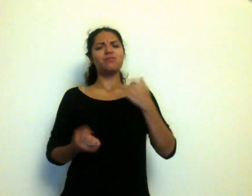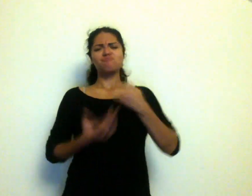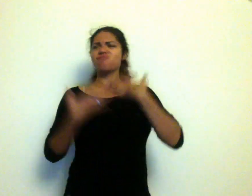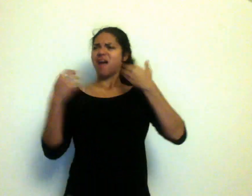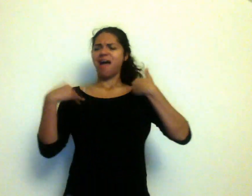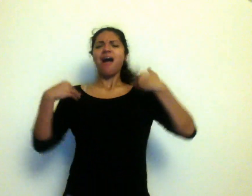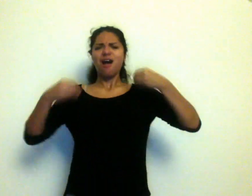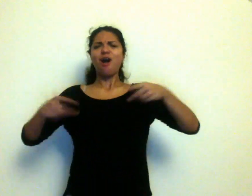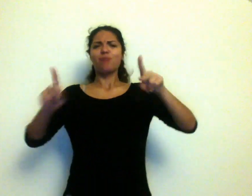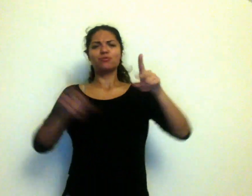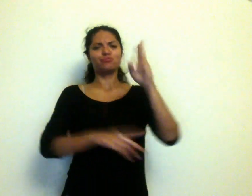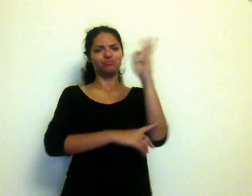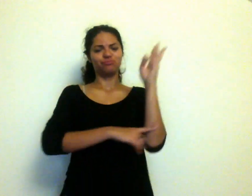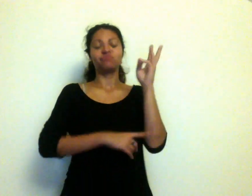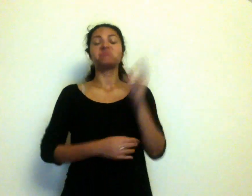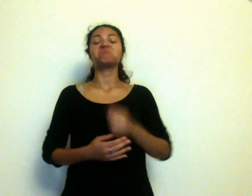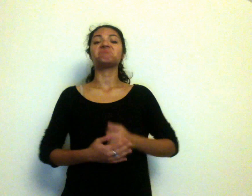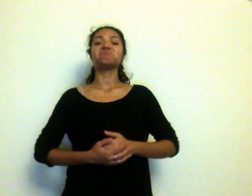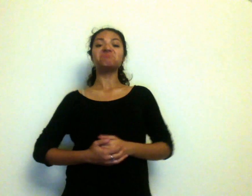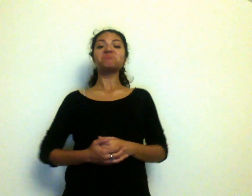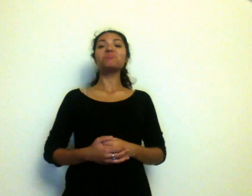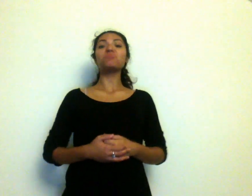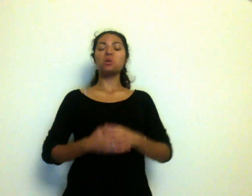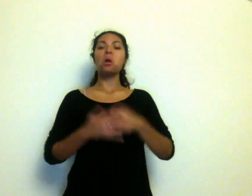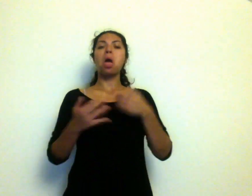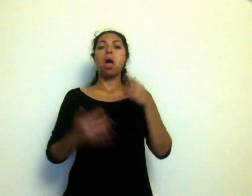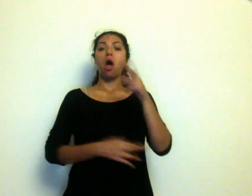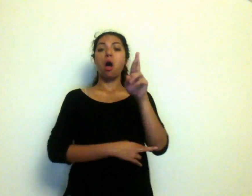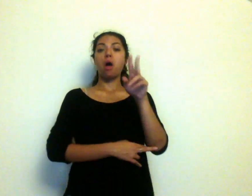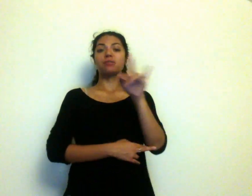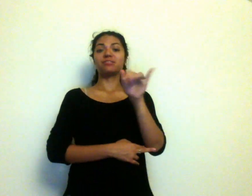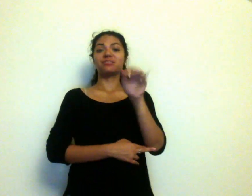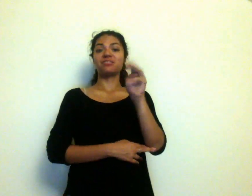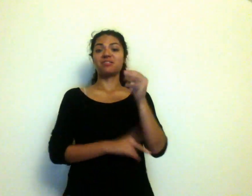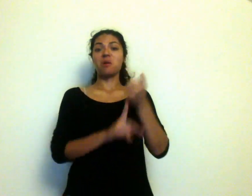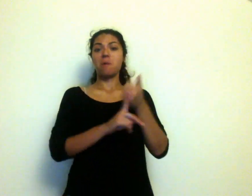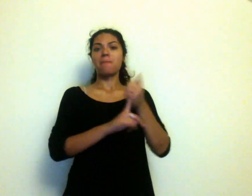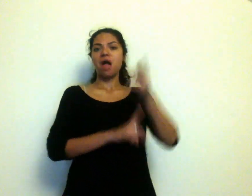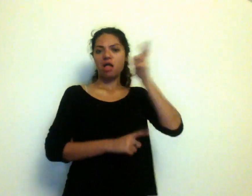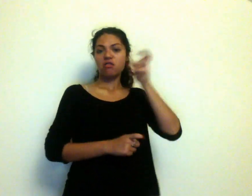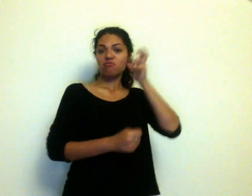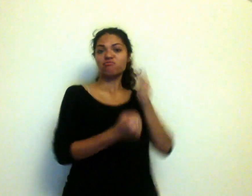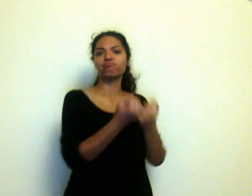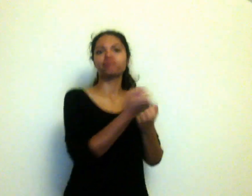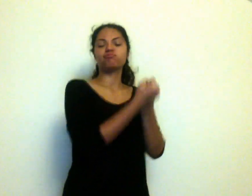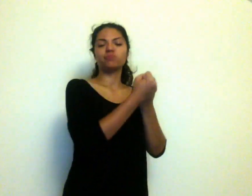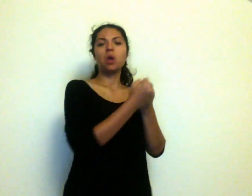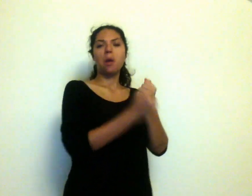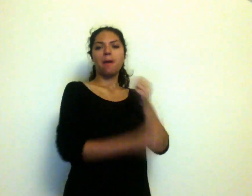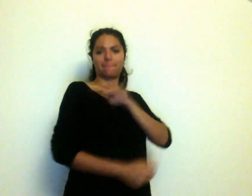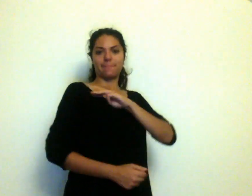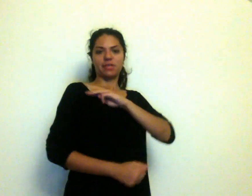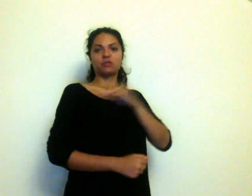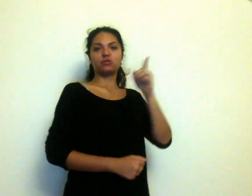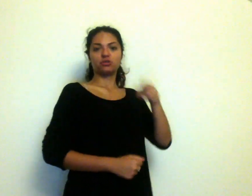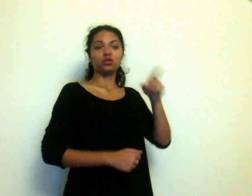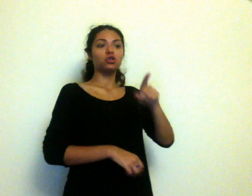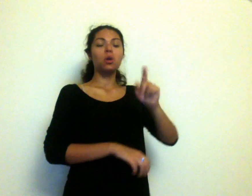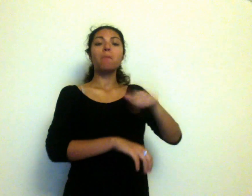is a listener-supported radio ministry and a production of Ravi Zacharias International Ministries, Atlanta, Georgia.